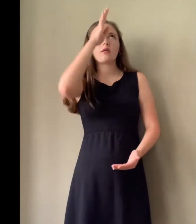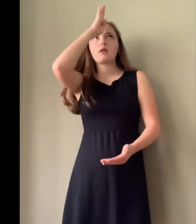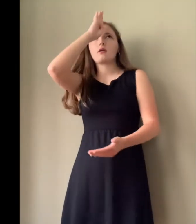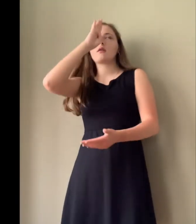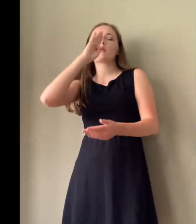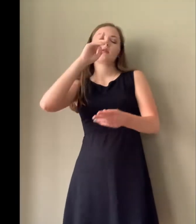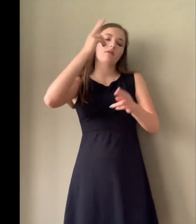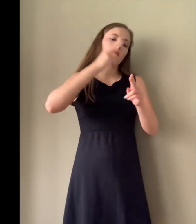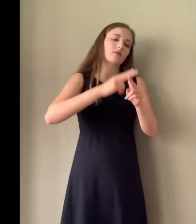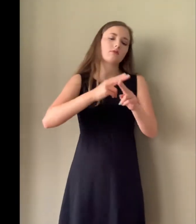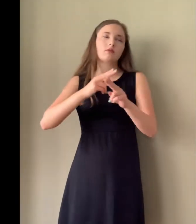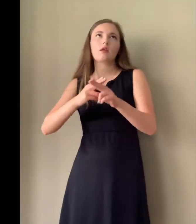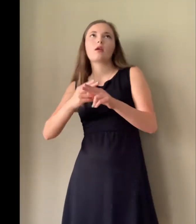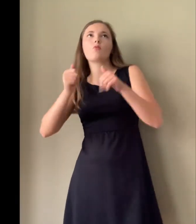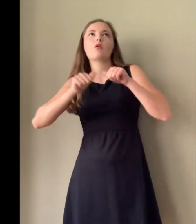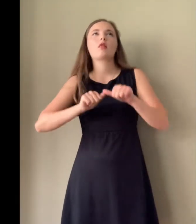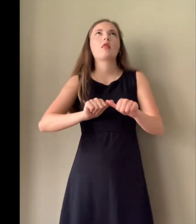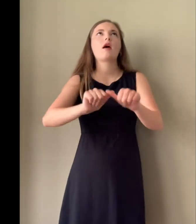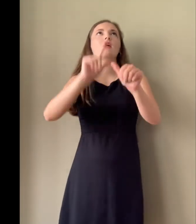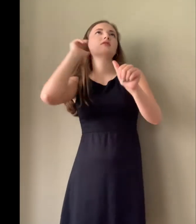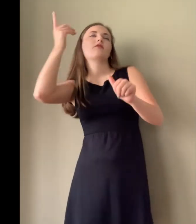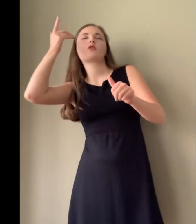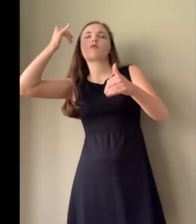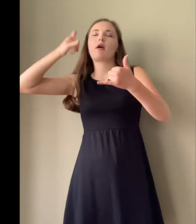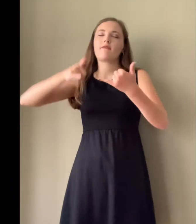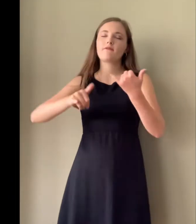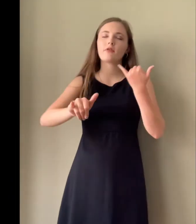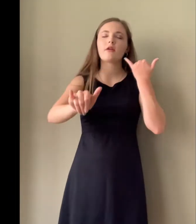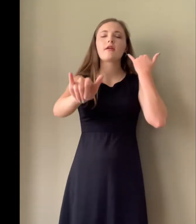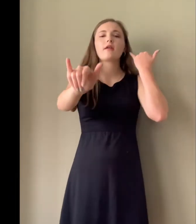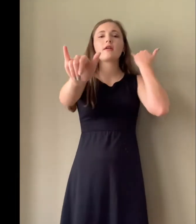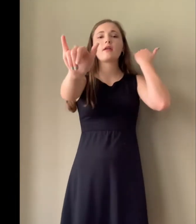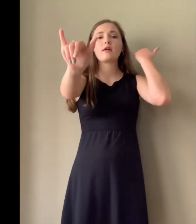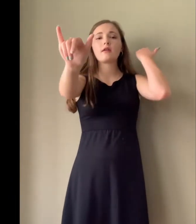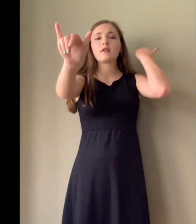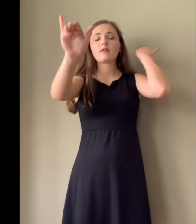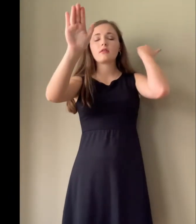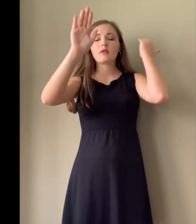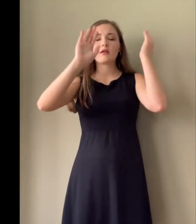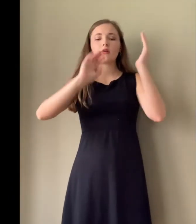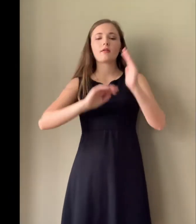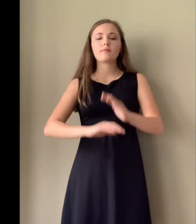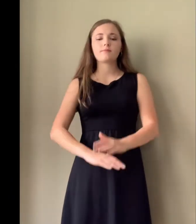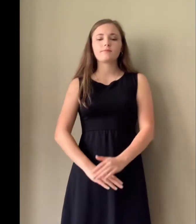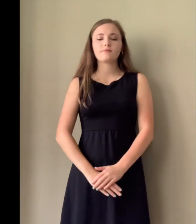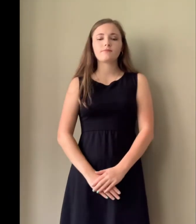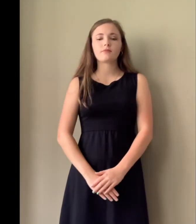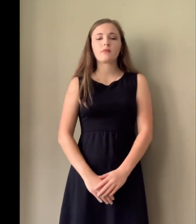one whose name will last forever?